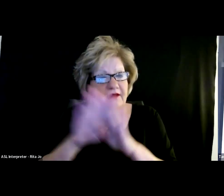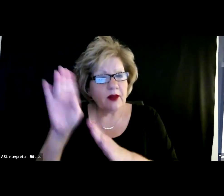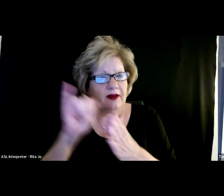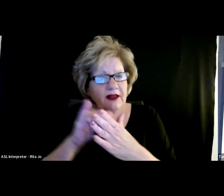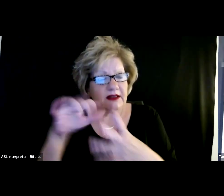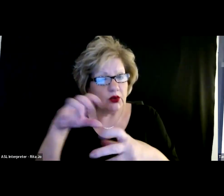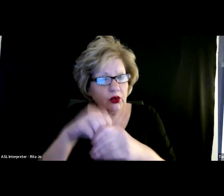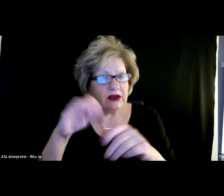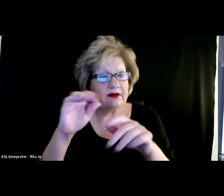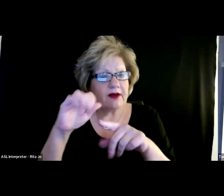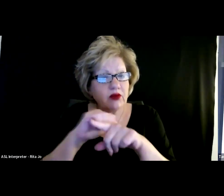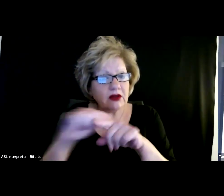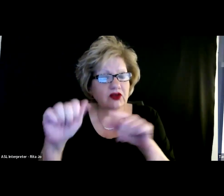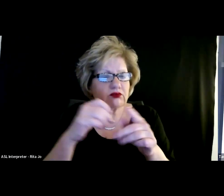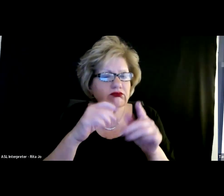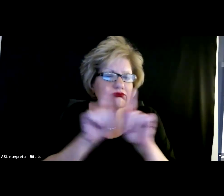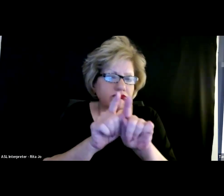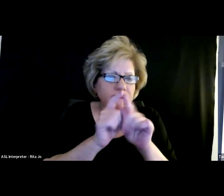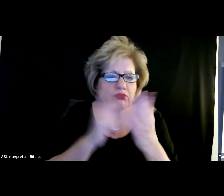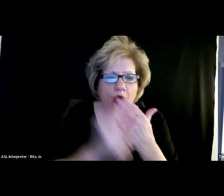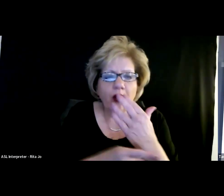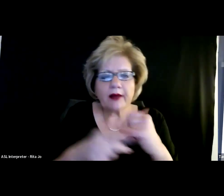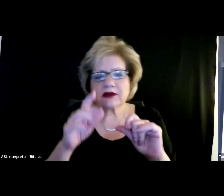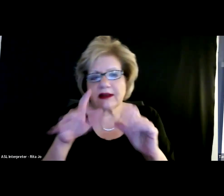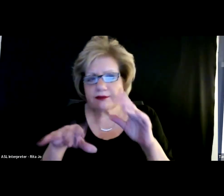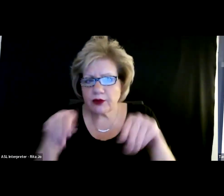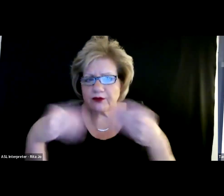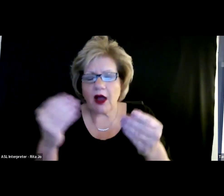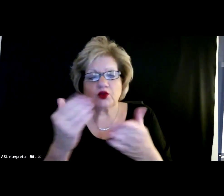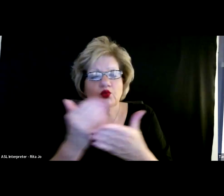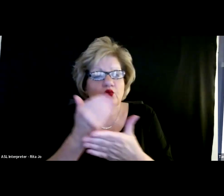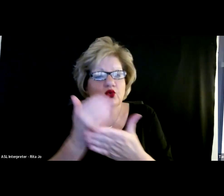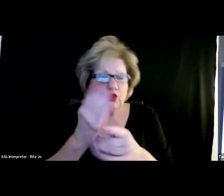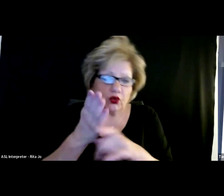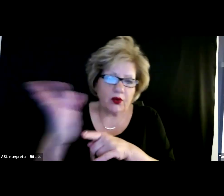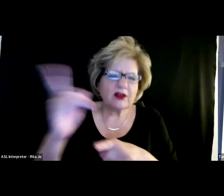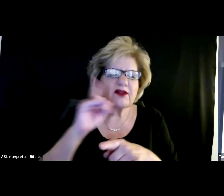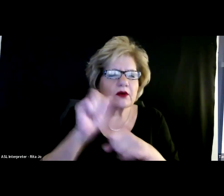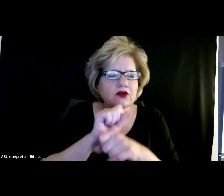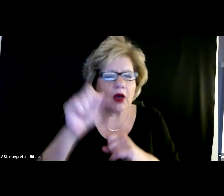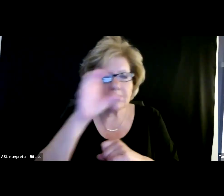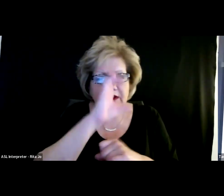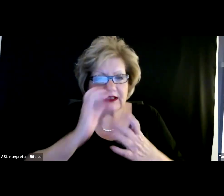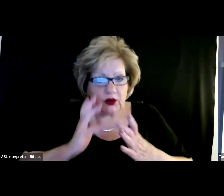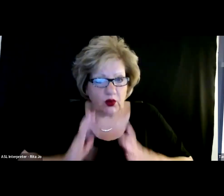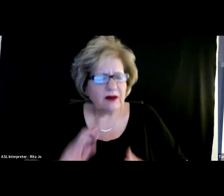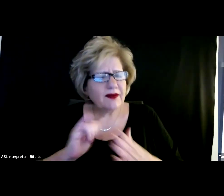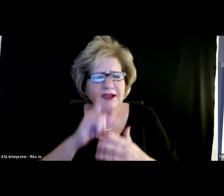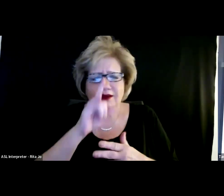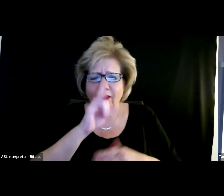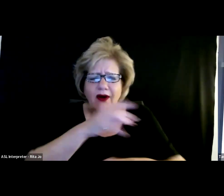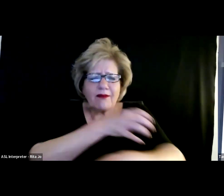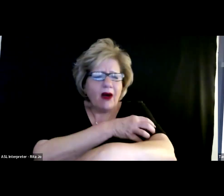can provide new careers to job seekers with disabilities. Registered apprenticeship programs are a powerful